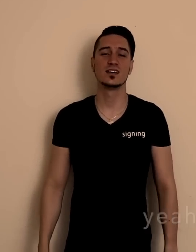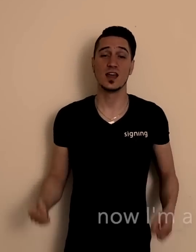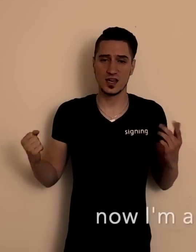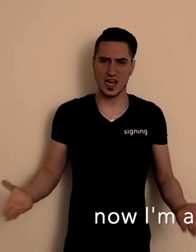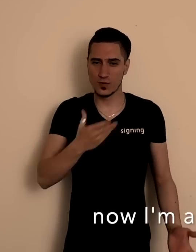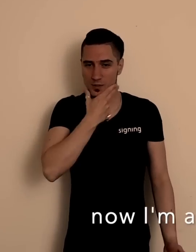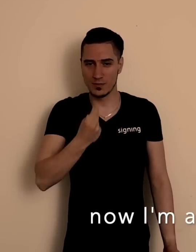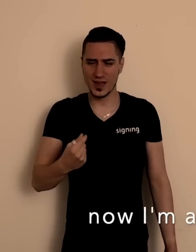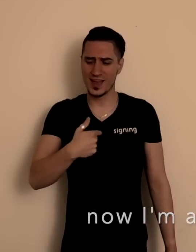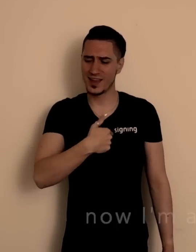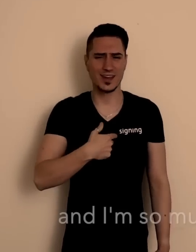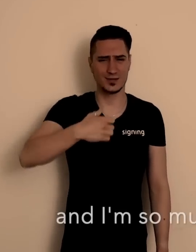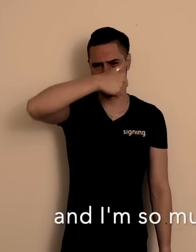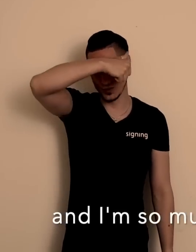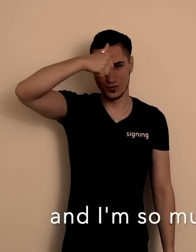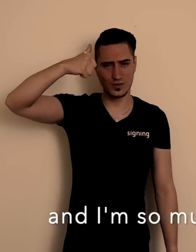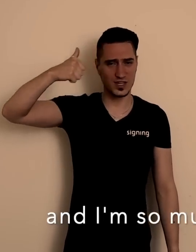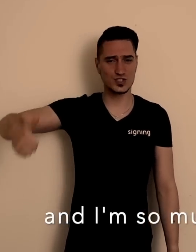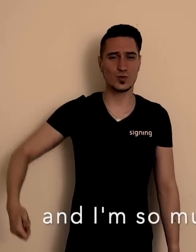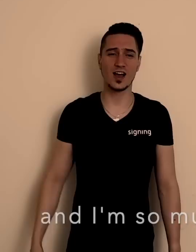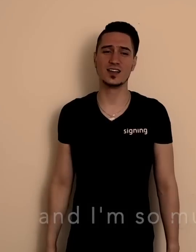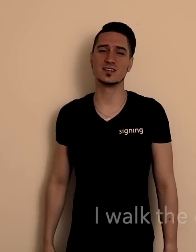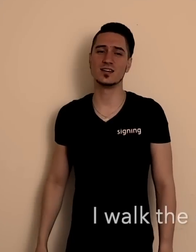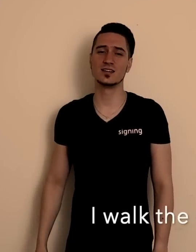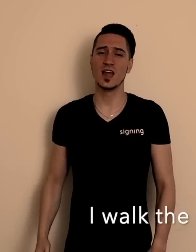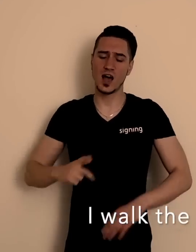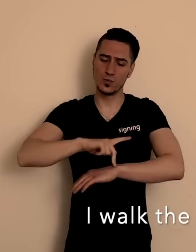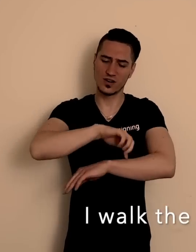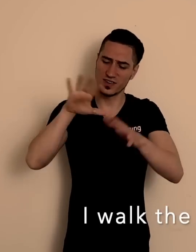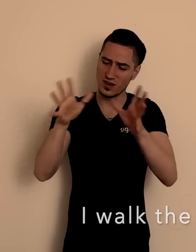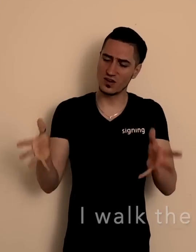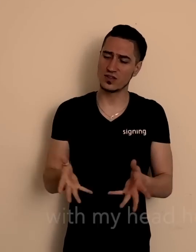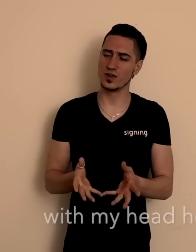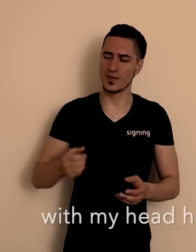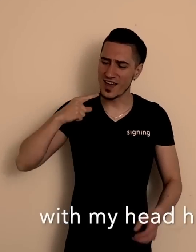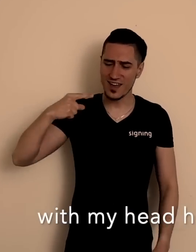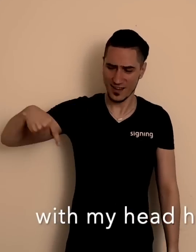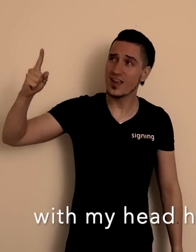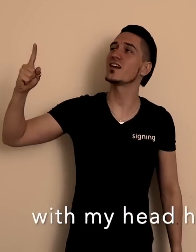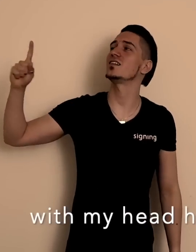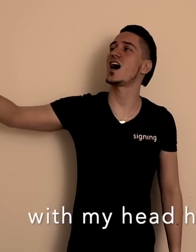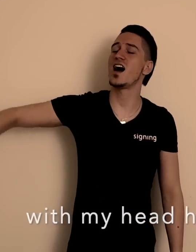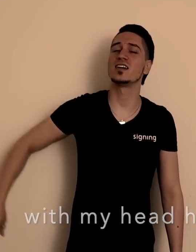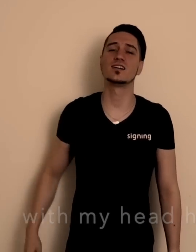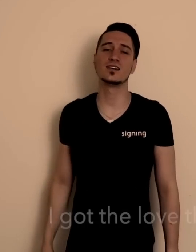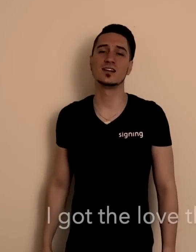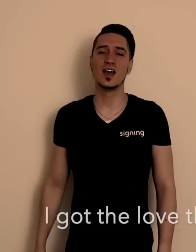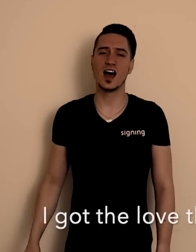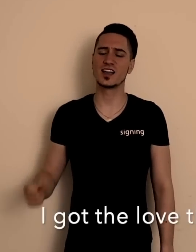Now I'm a man and I'm so much wiser I walked the earth with my head I walked higher I got